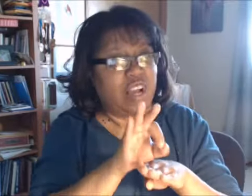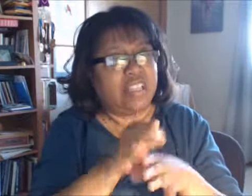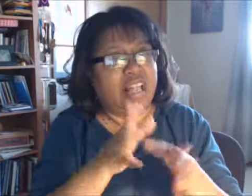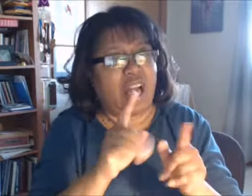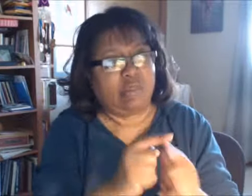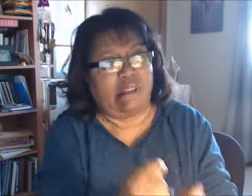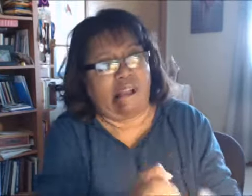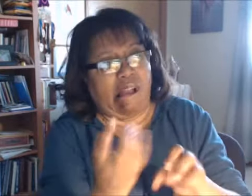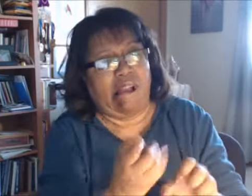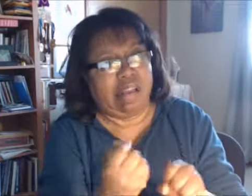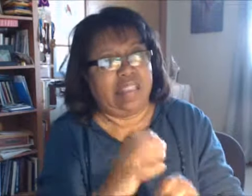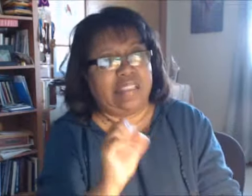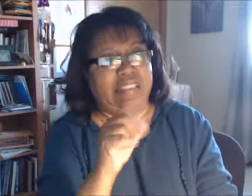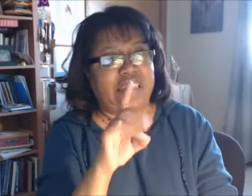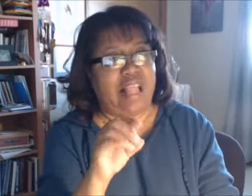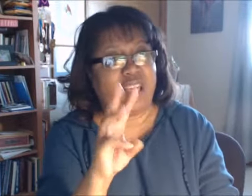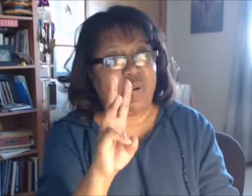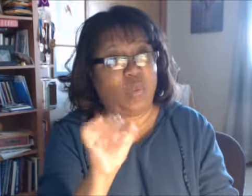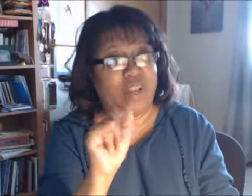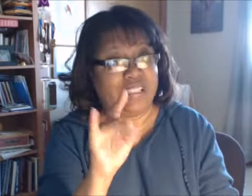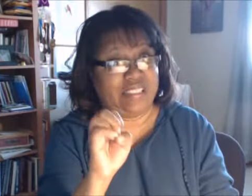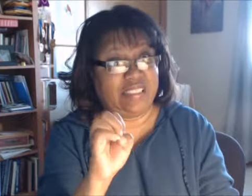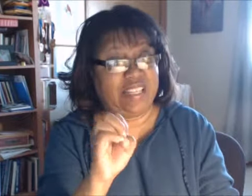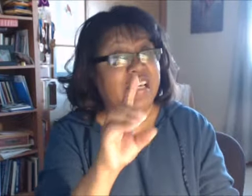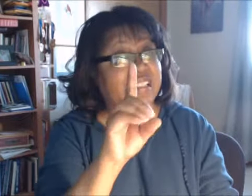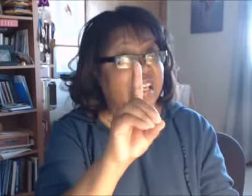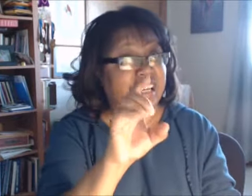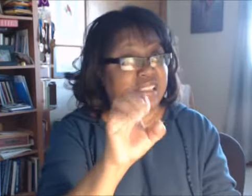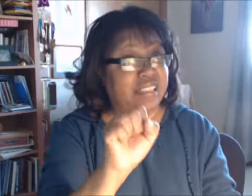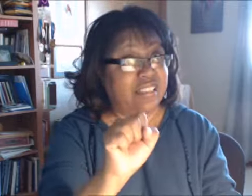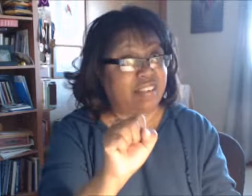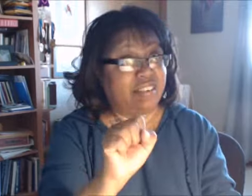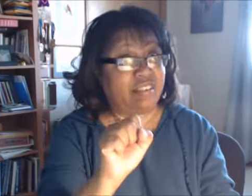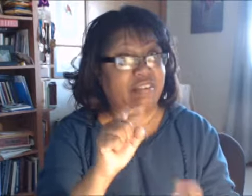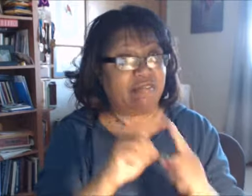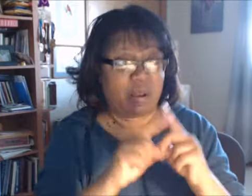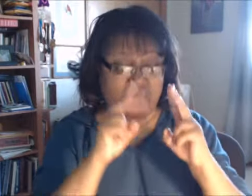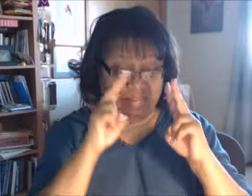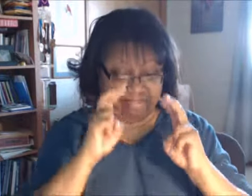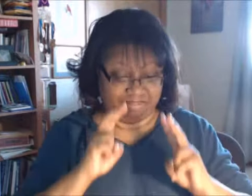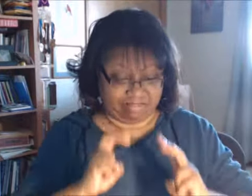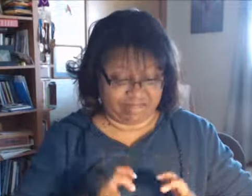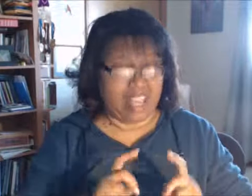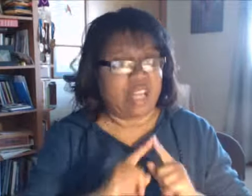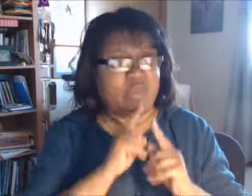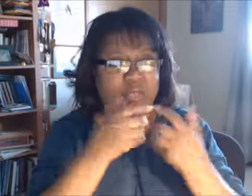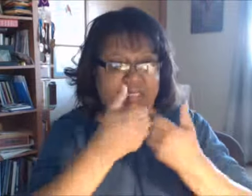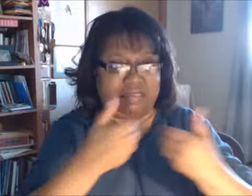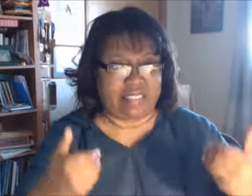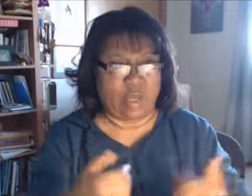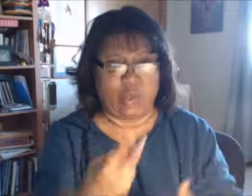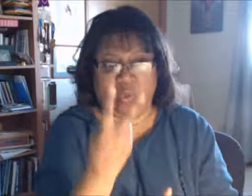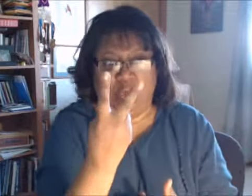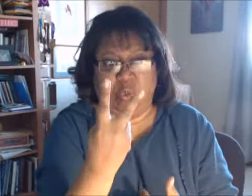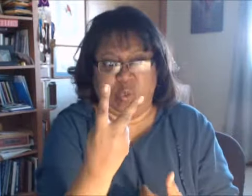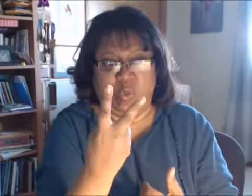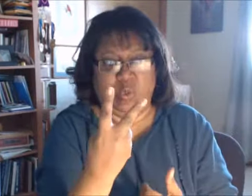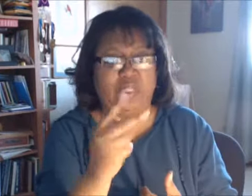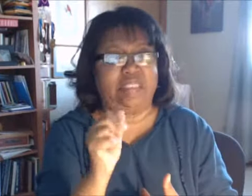of solid waste. The digestive system, from an anatomical standpoint, is really divided into 2 subdivisions. The